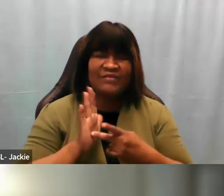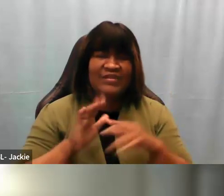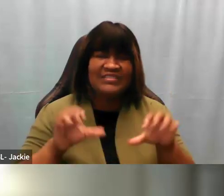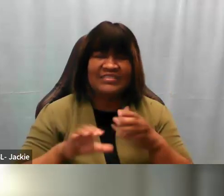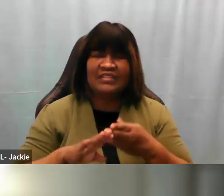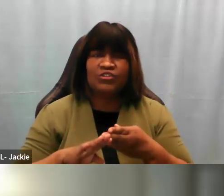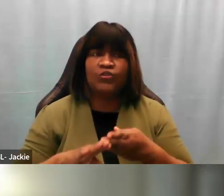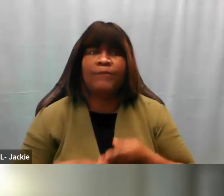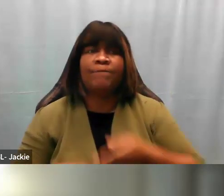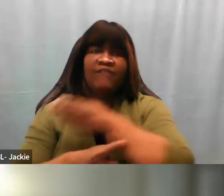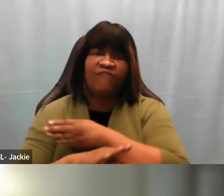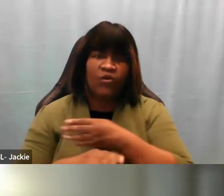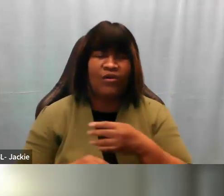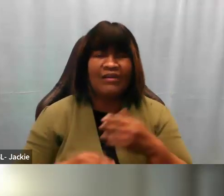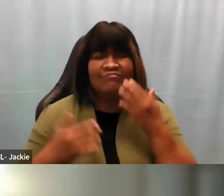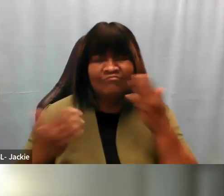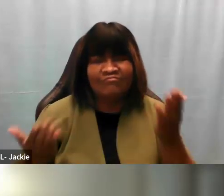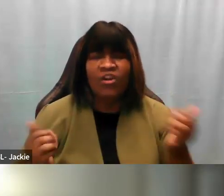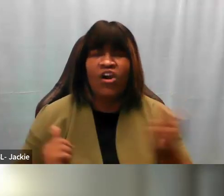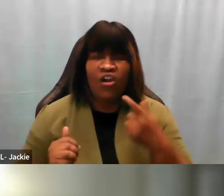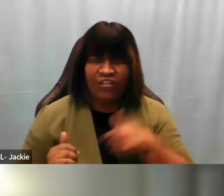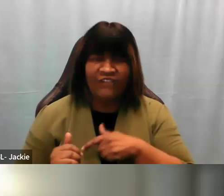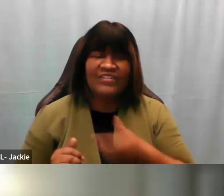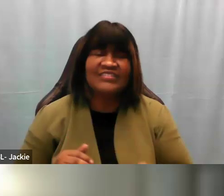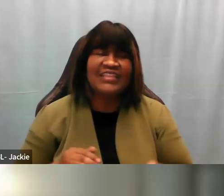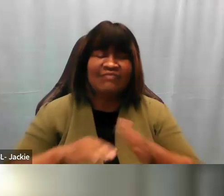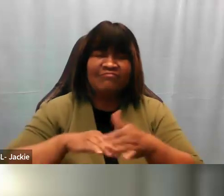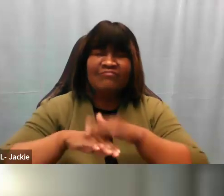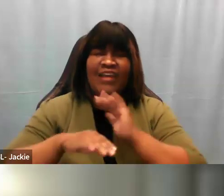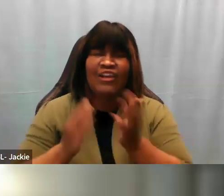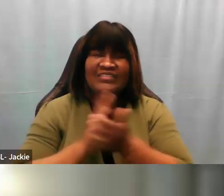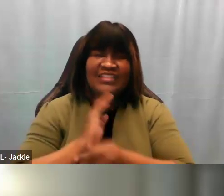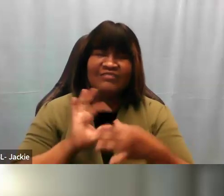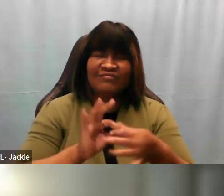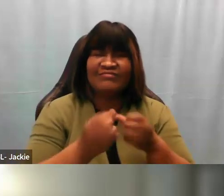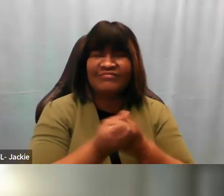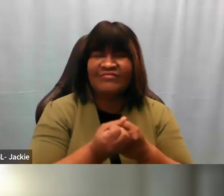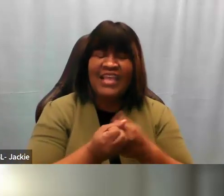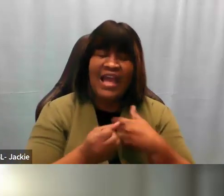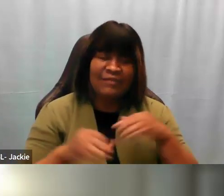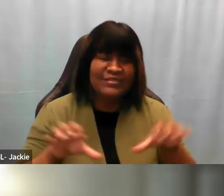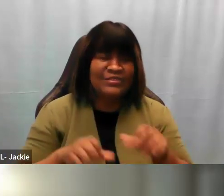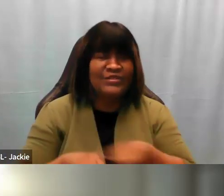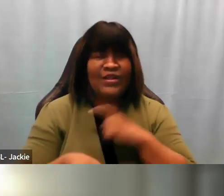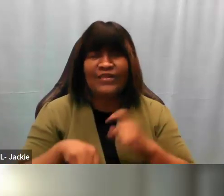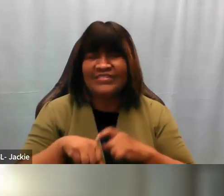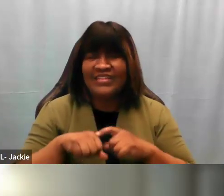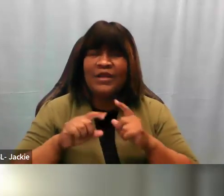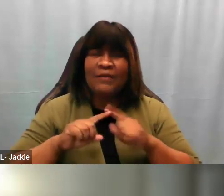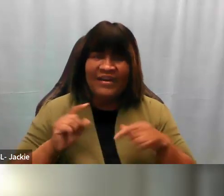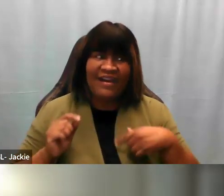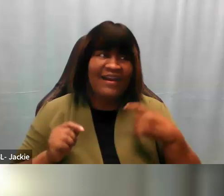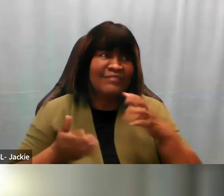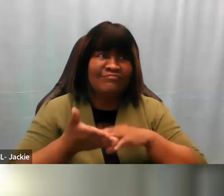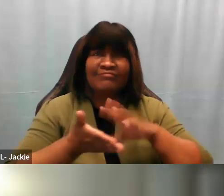before. I mean, I think all of us could build our advocacy skills. I mean, I've been doing this for a long time, but there's something I learned